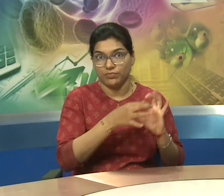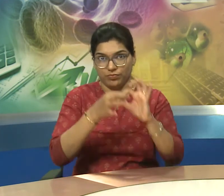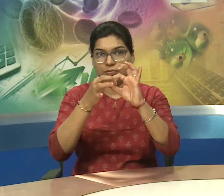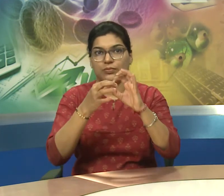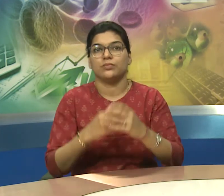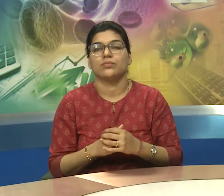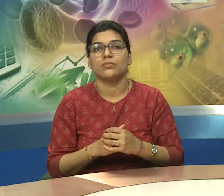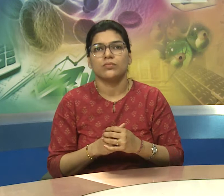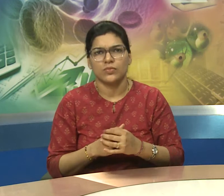The first point,